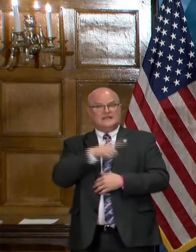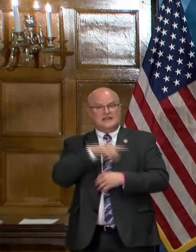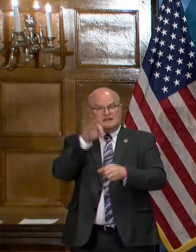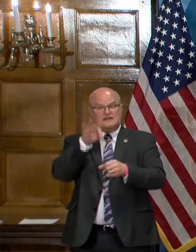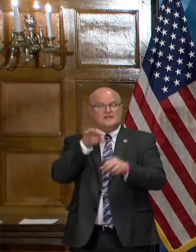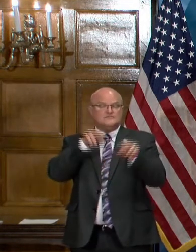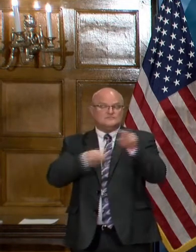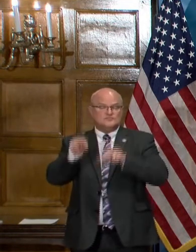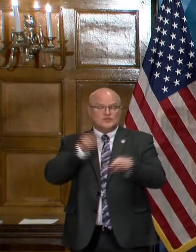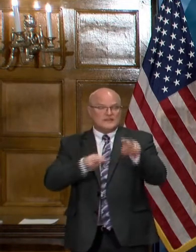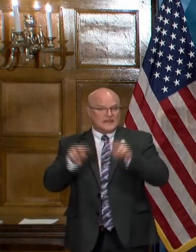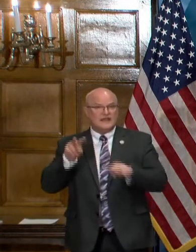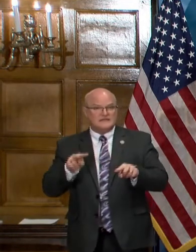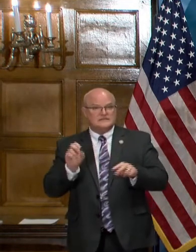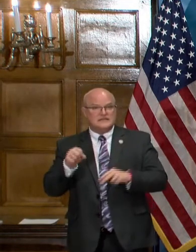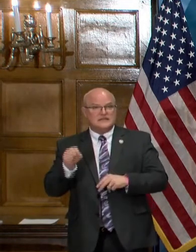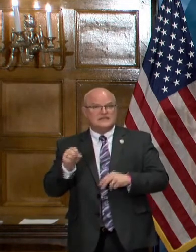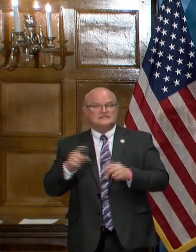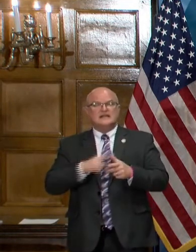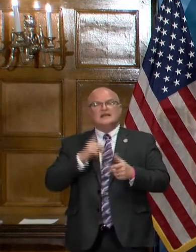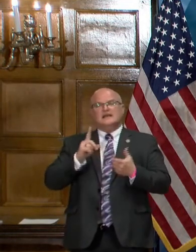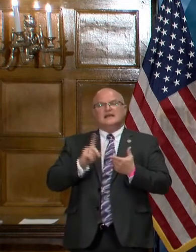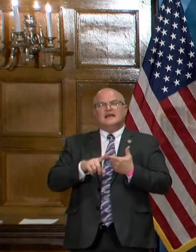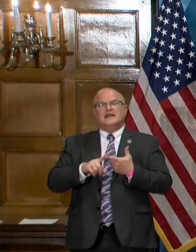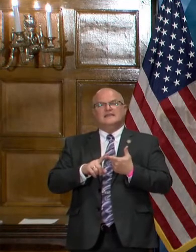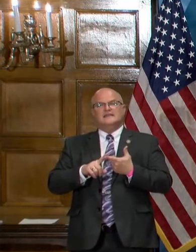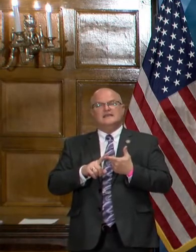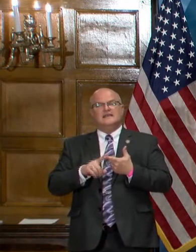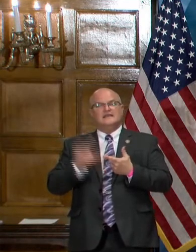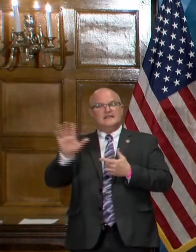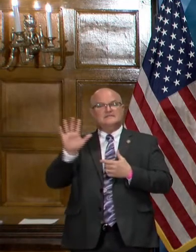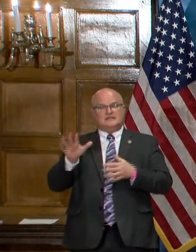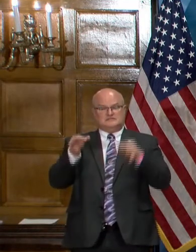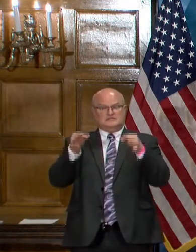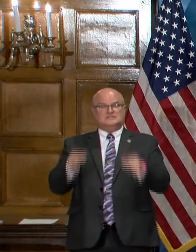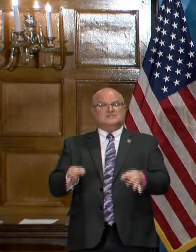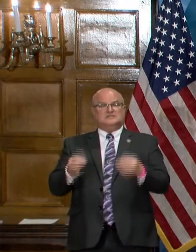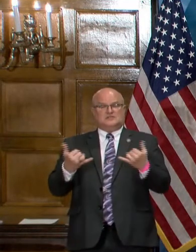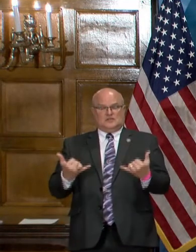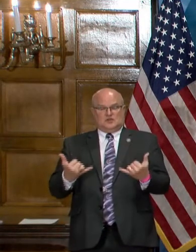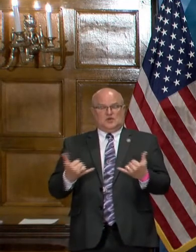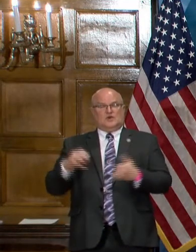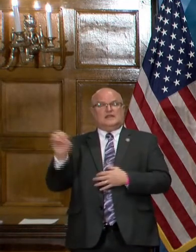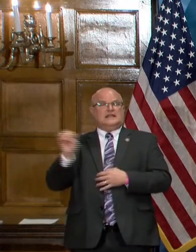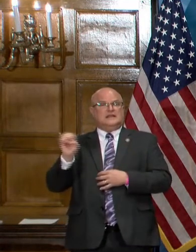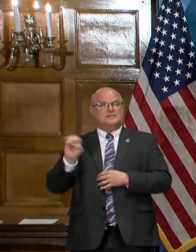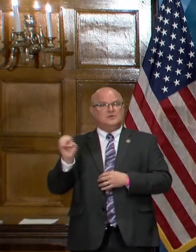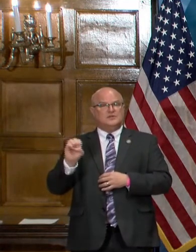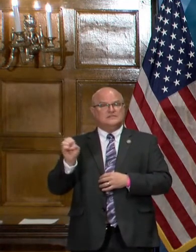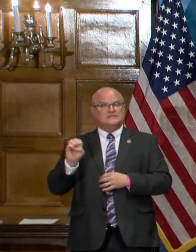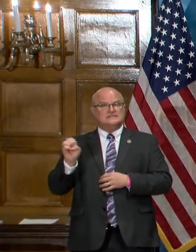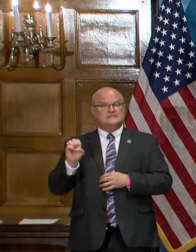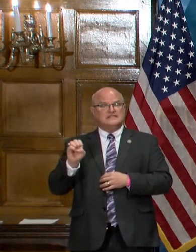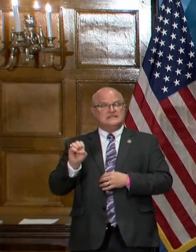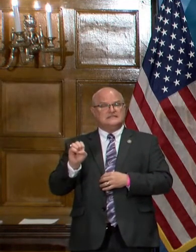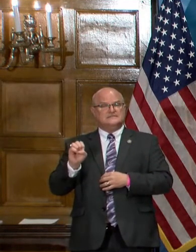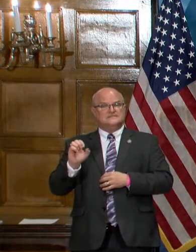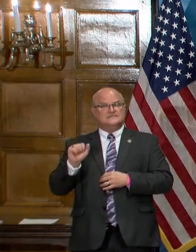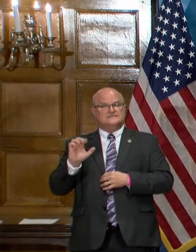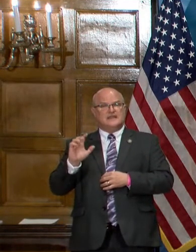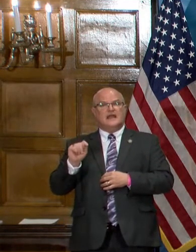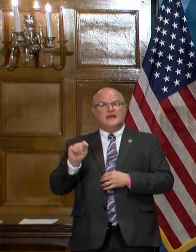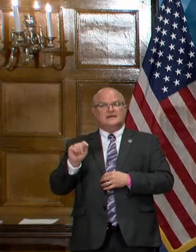take a look at that, and that is a prerogative that they've had under the current emergency act,